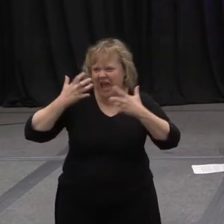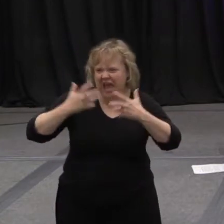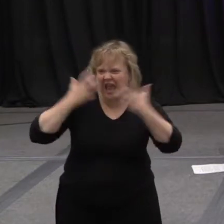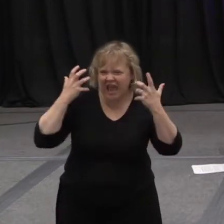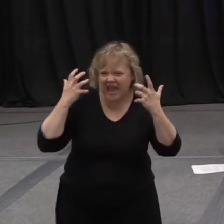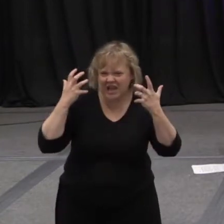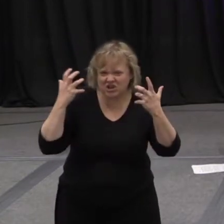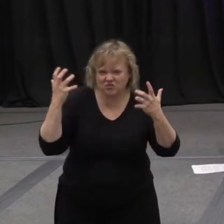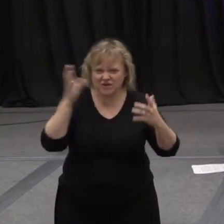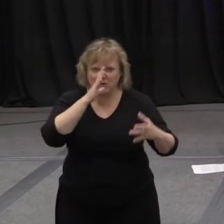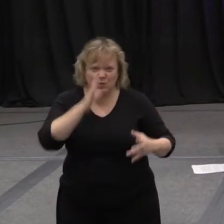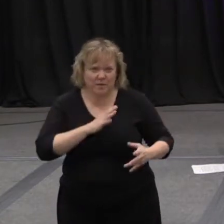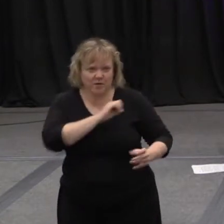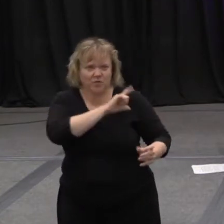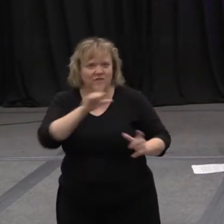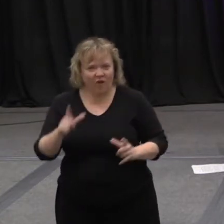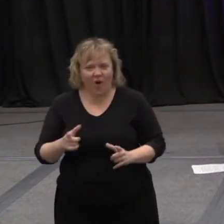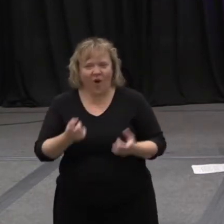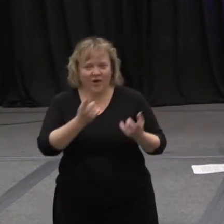Mob.